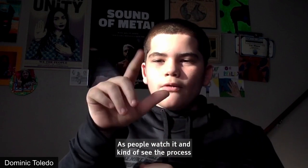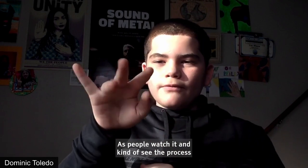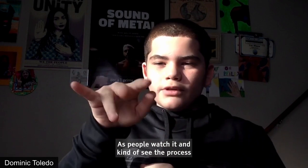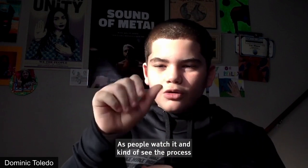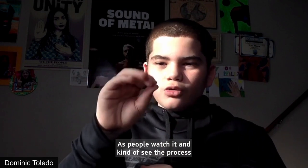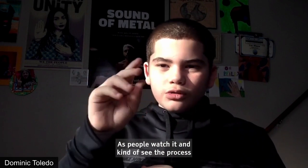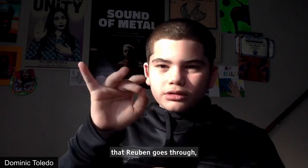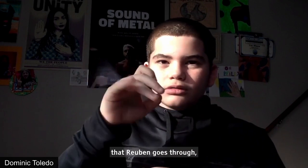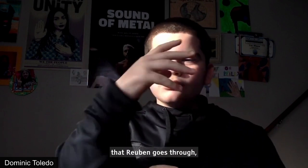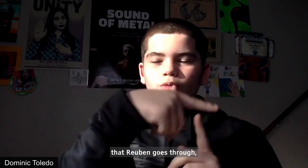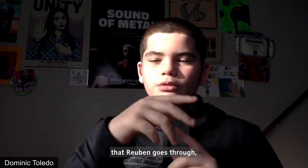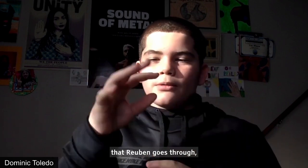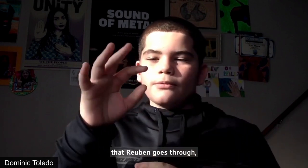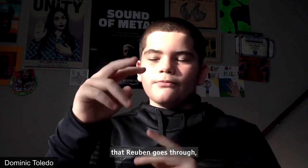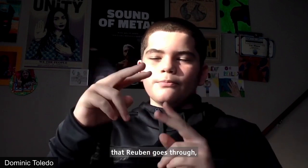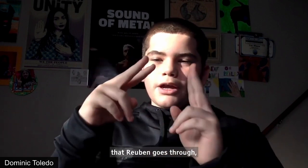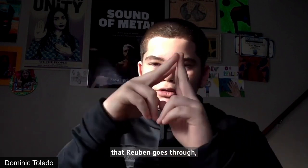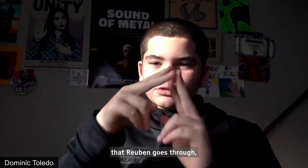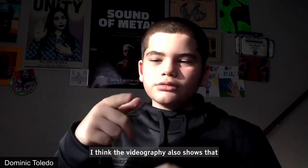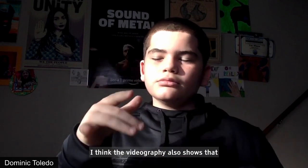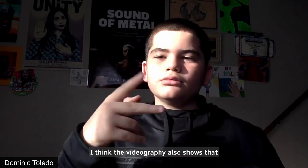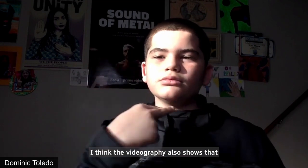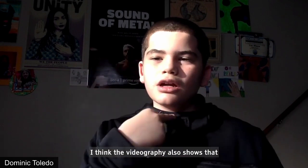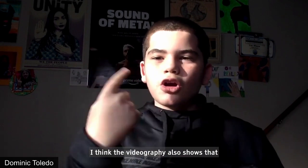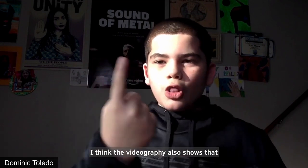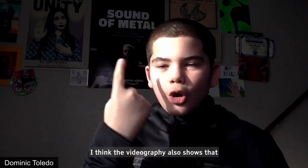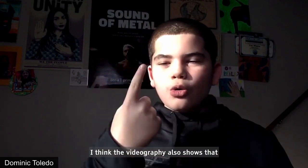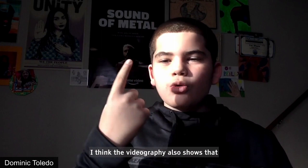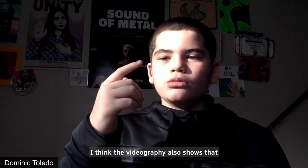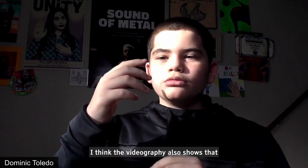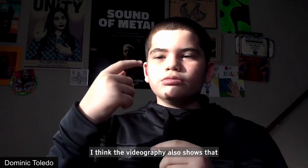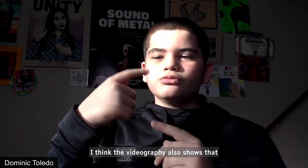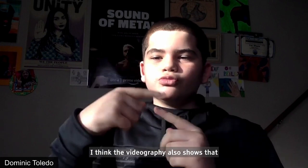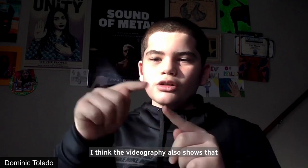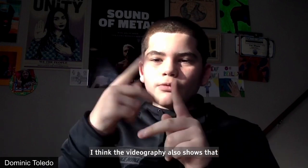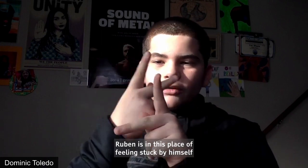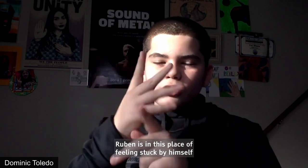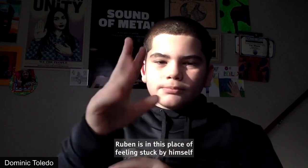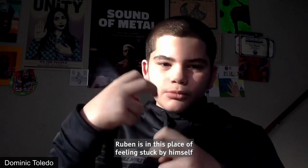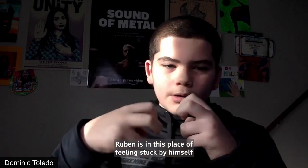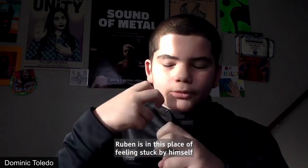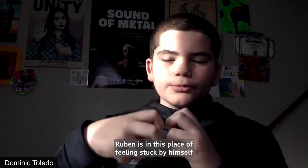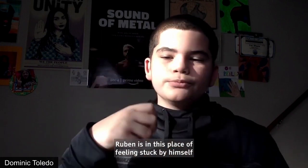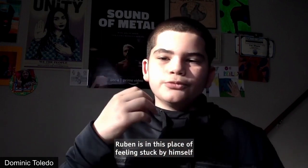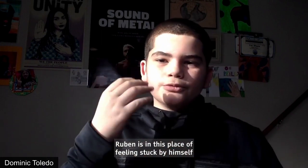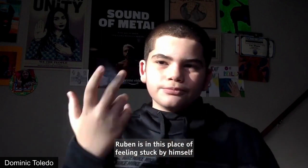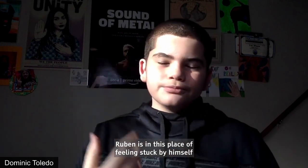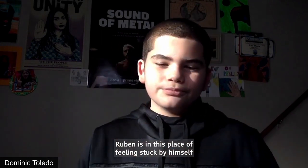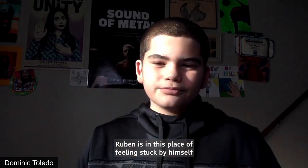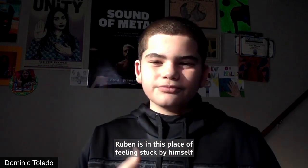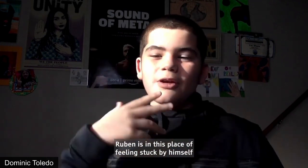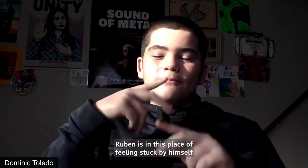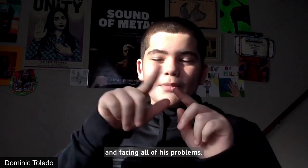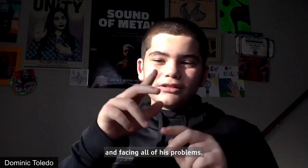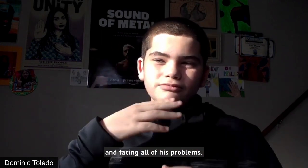know, kind of see the process that Ruben goes through. I think the videography also shows that, you know, Ruben's in this place of feeling stuck